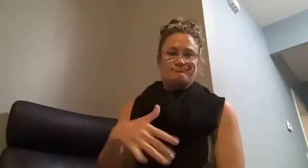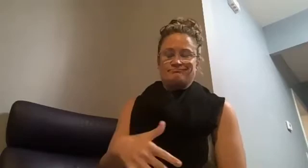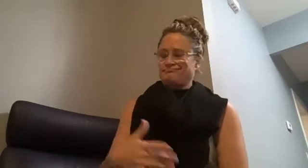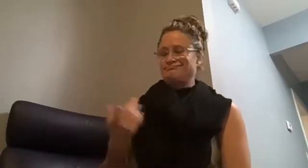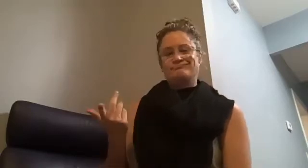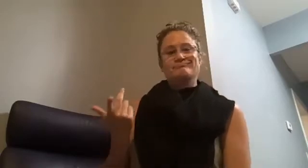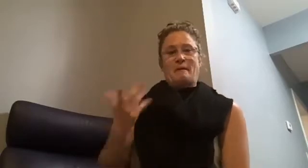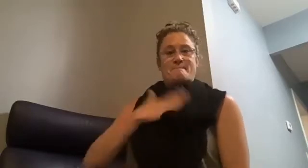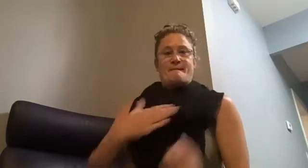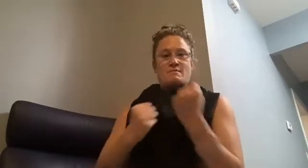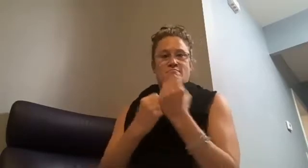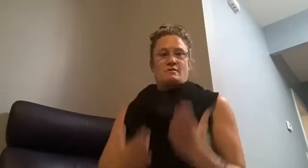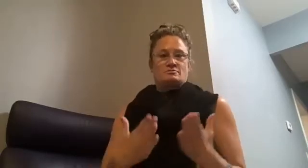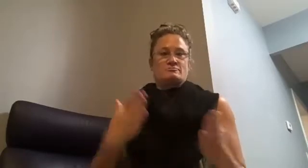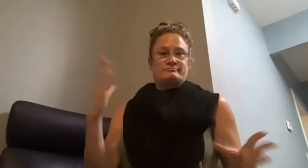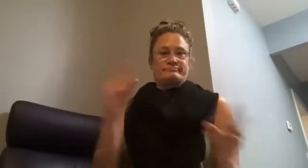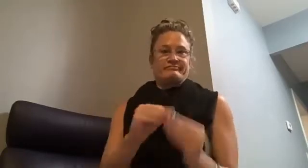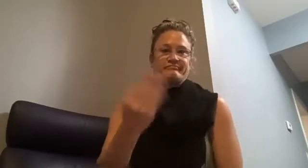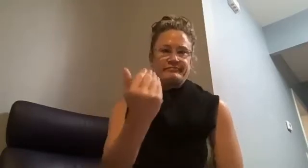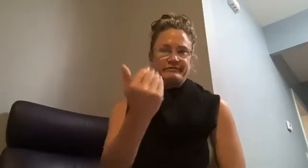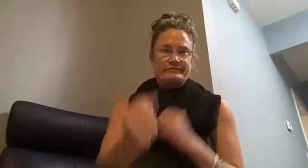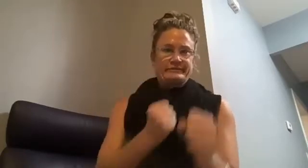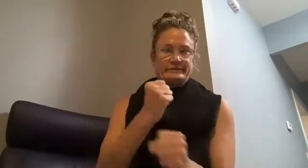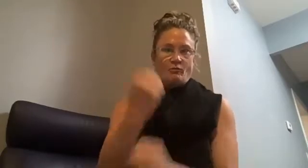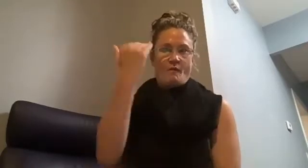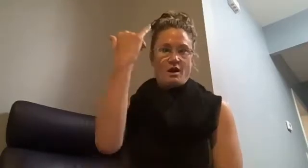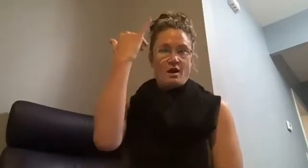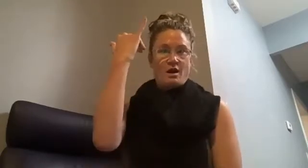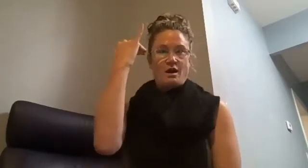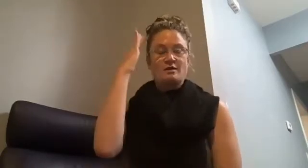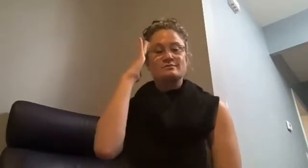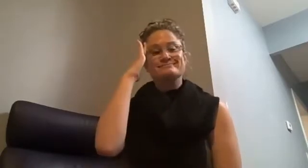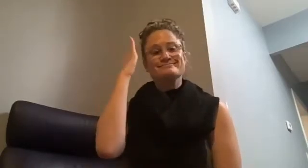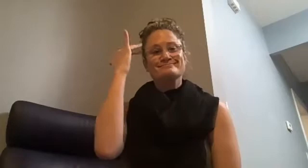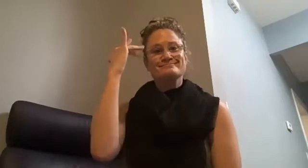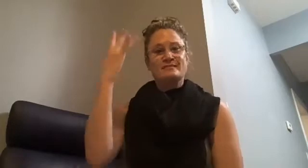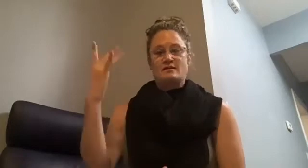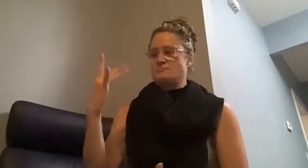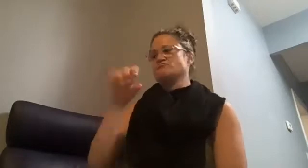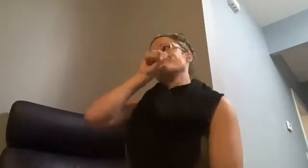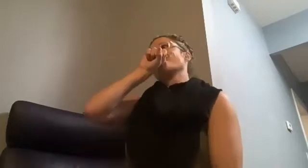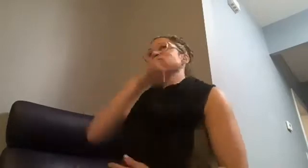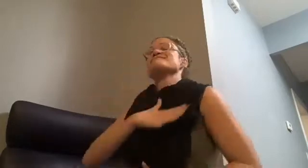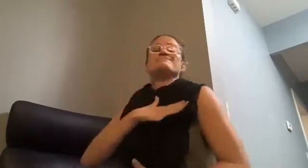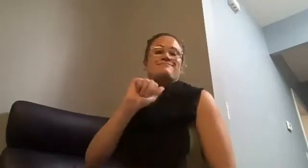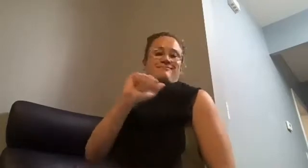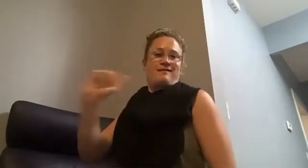has been my sponsor for like 15 years, basically because he loves AA. Like, he feels that he has an unpayable